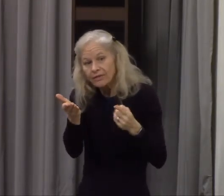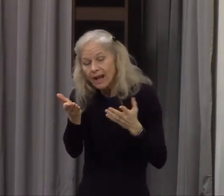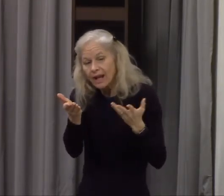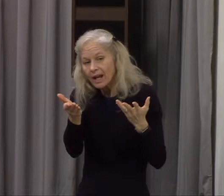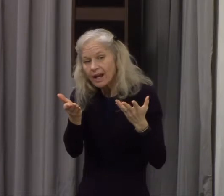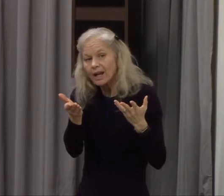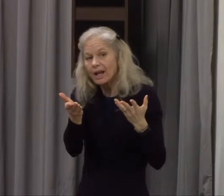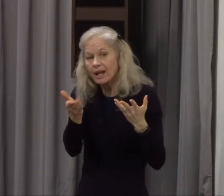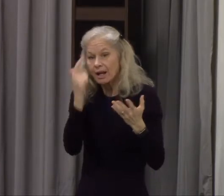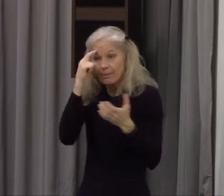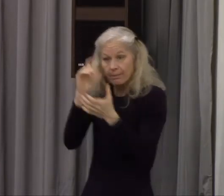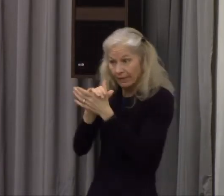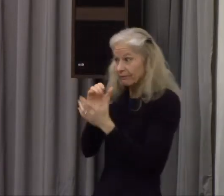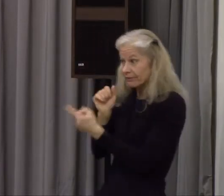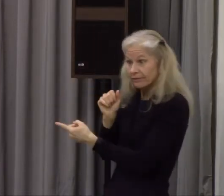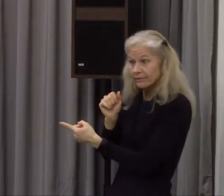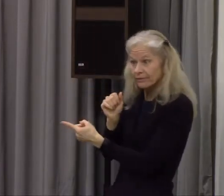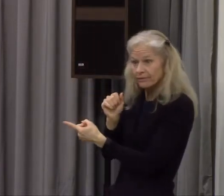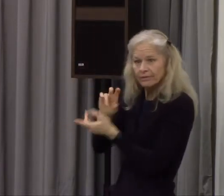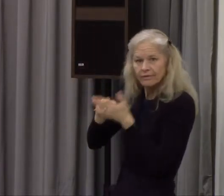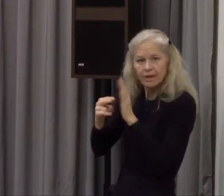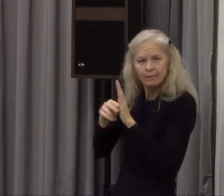there about what lost people can believe or not.